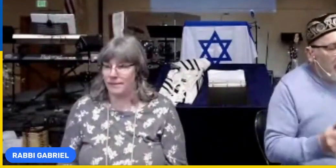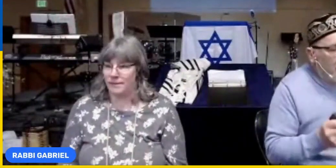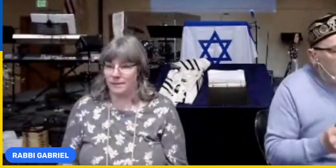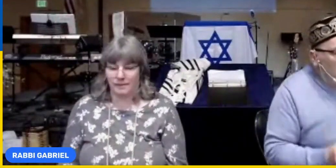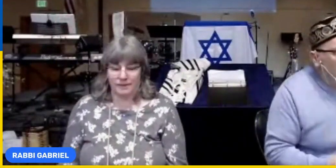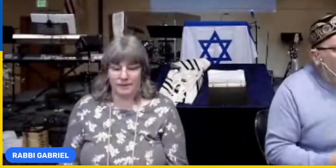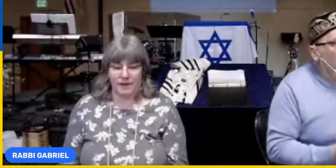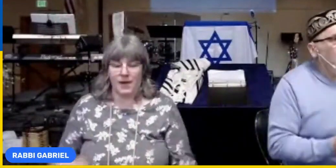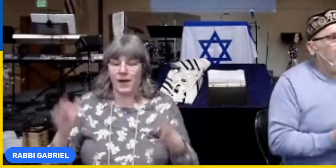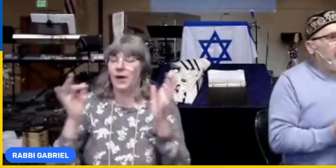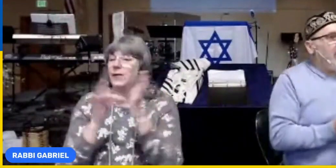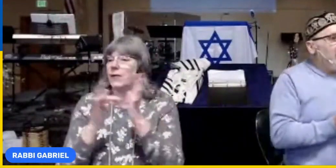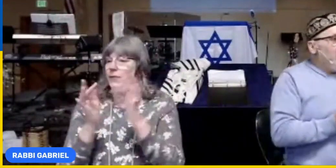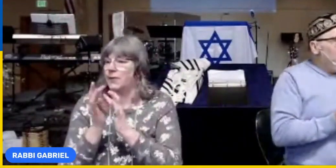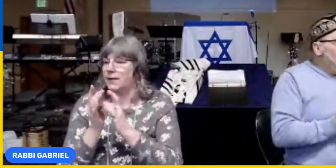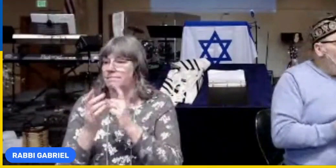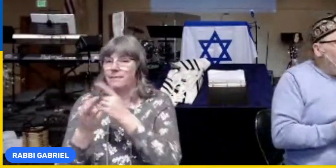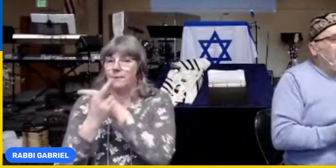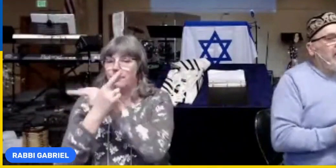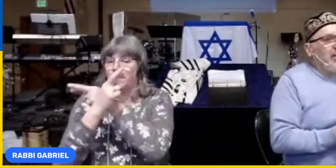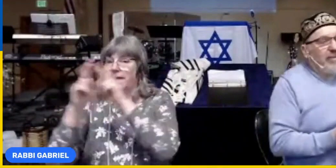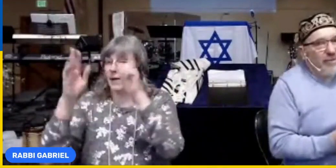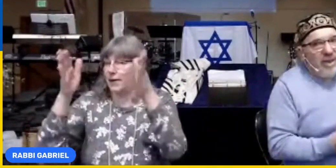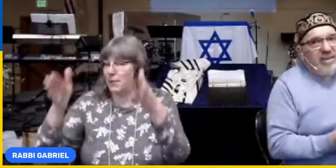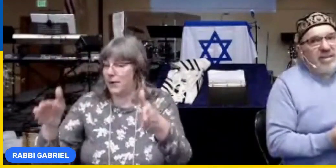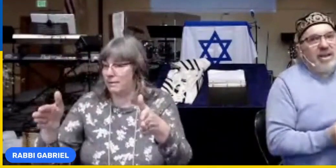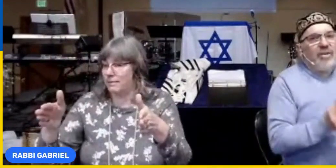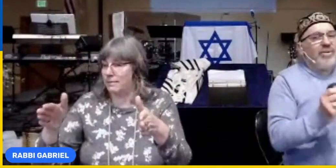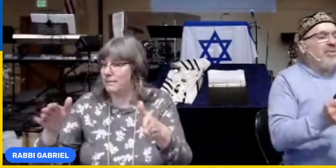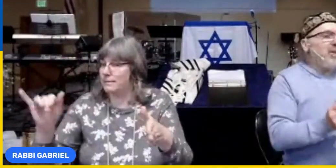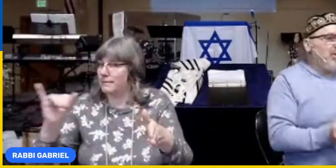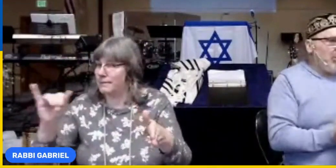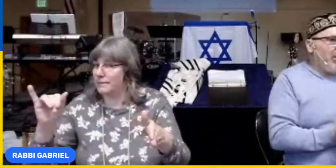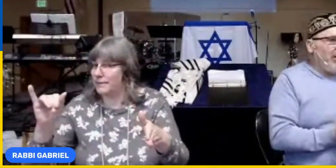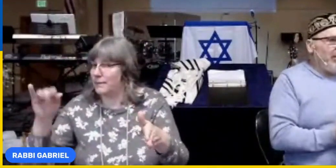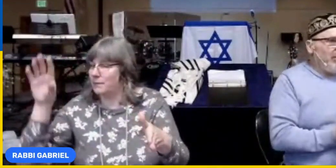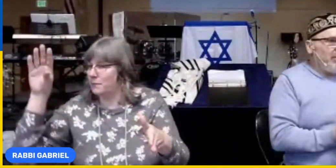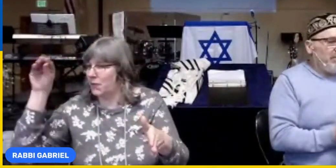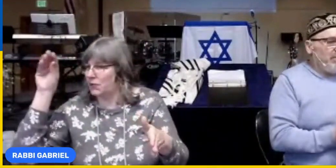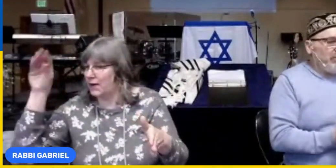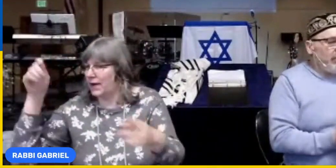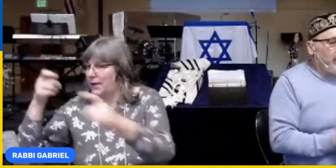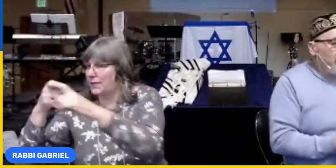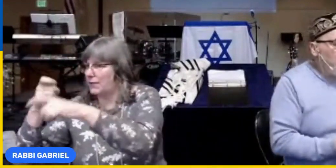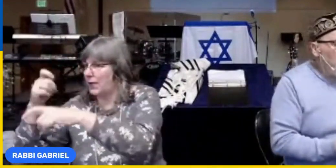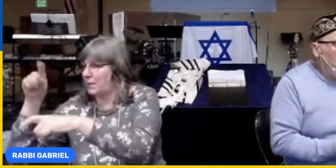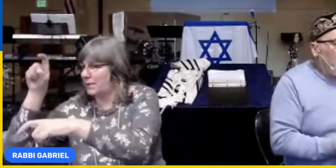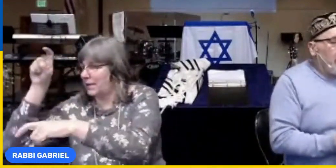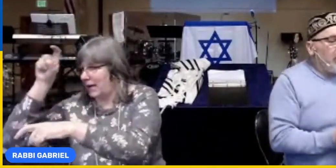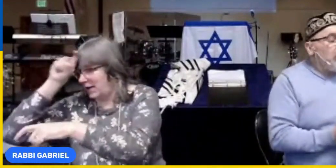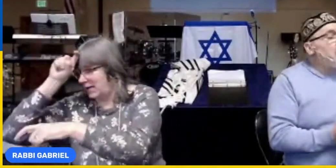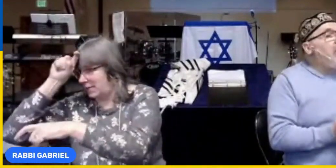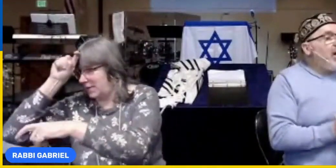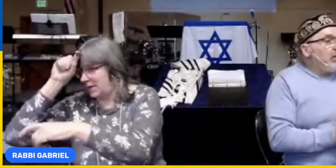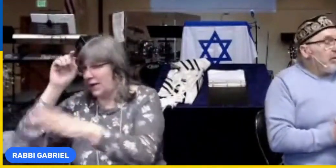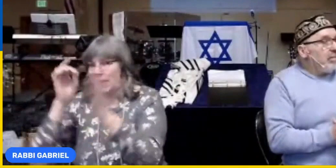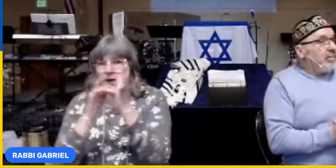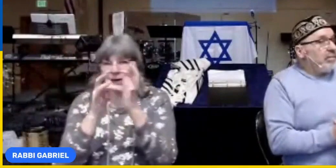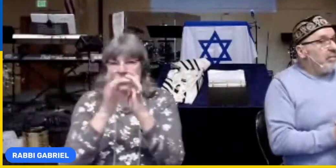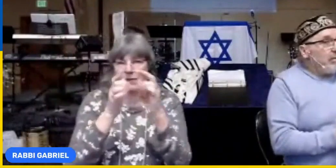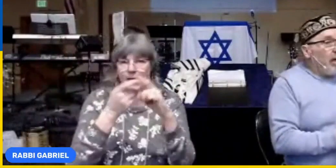Yeshua, the Messiah, our Lord. God frees us through Yeshua.